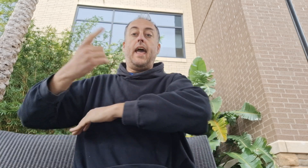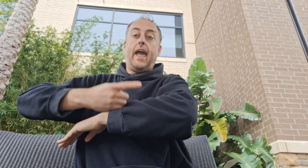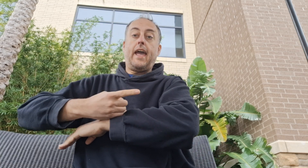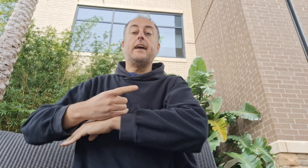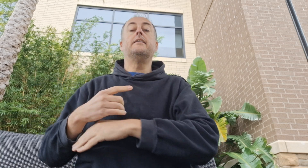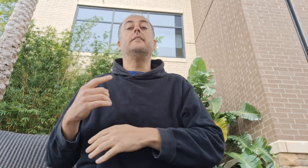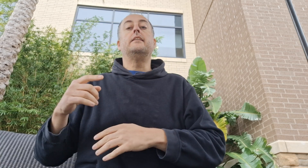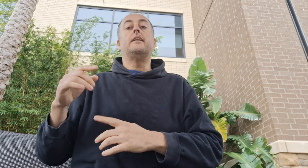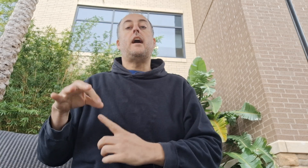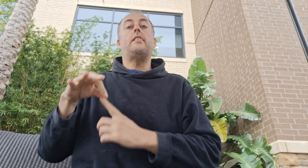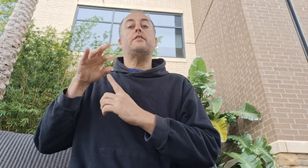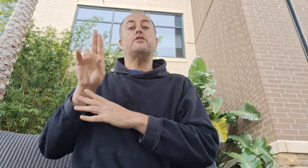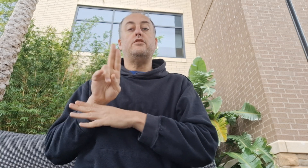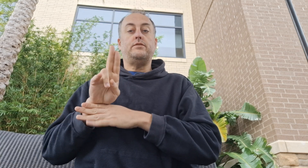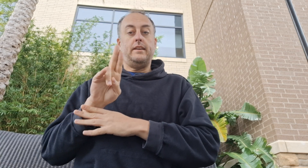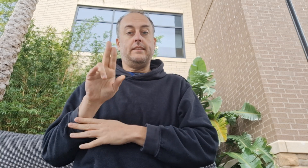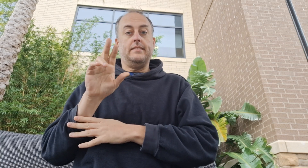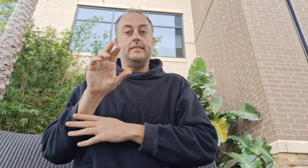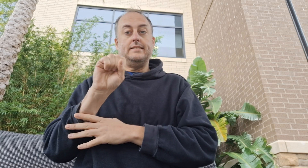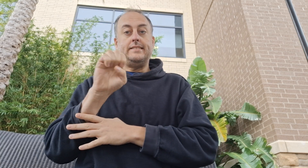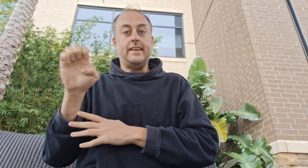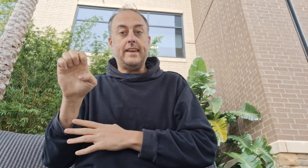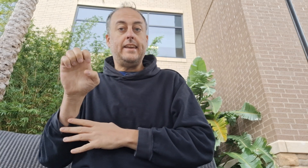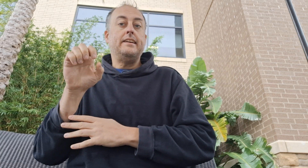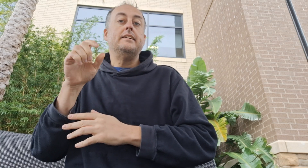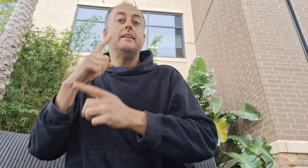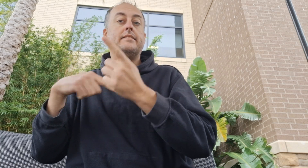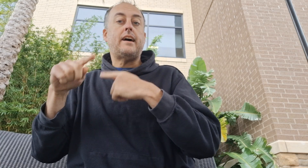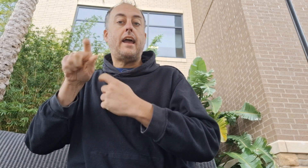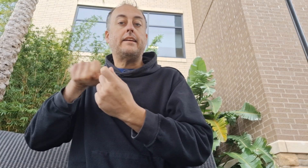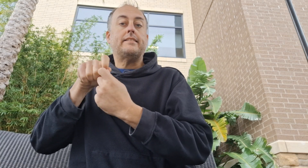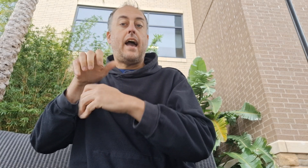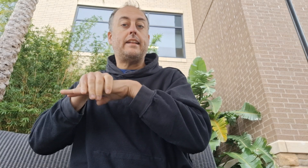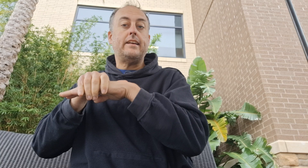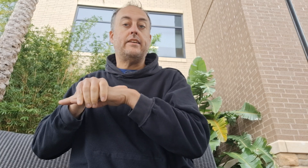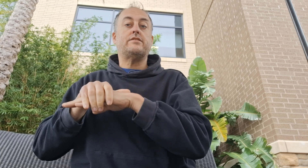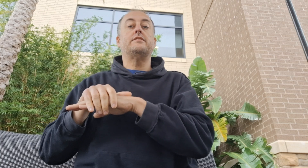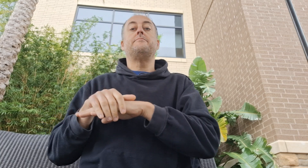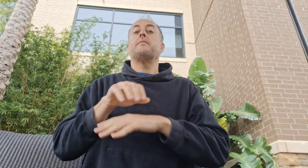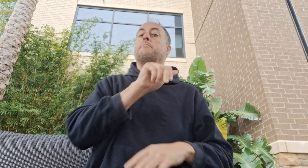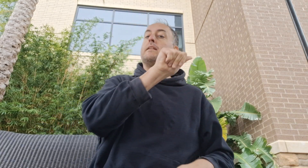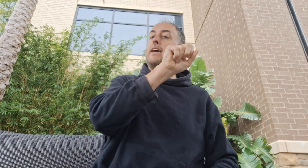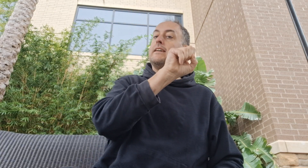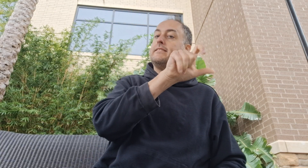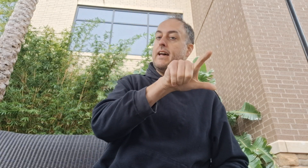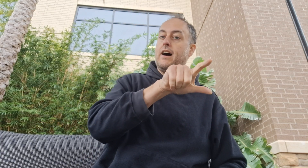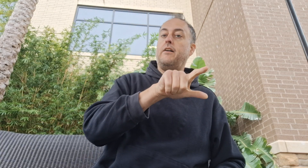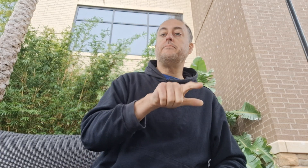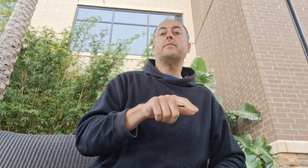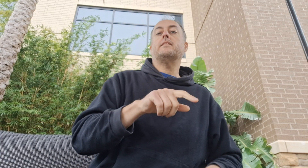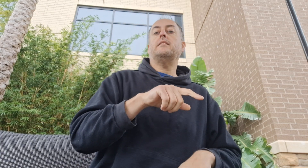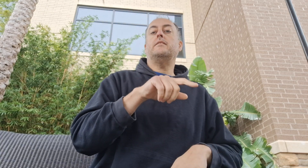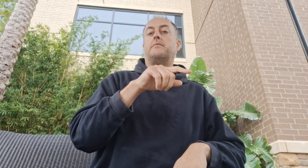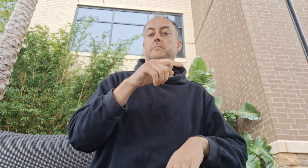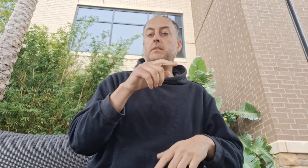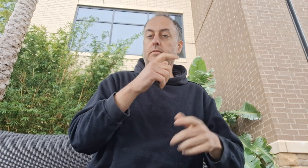today unless you're using C, sign exact English. But ASL, you